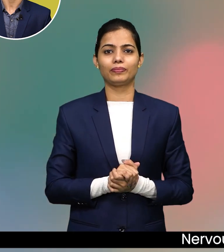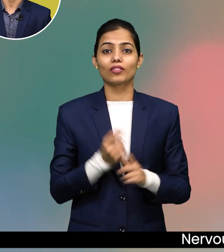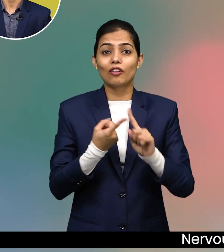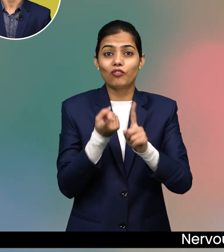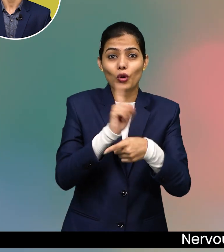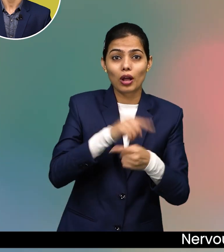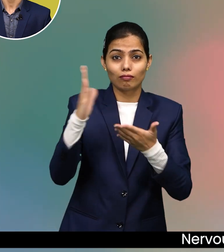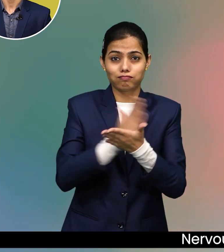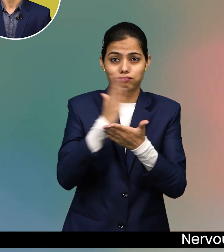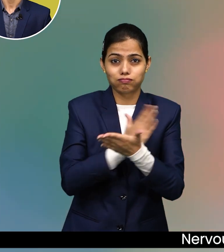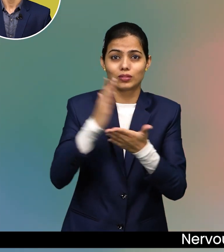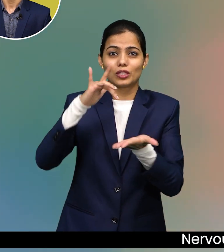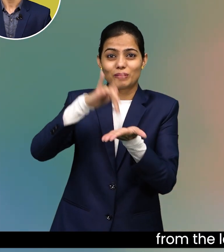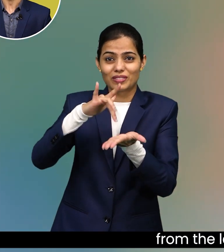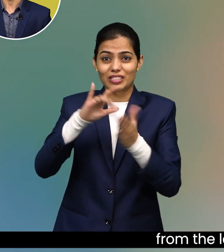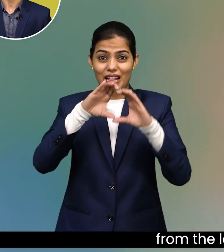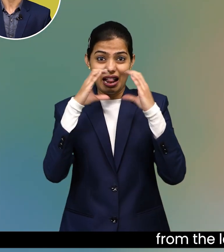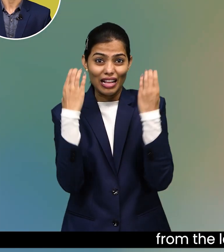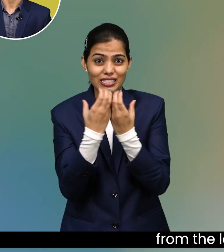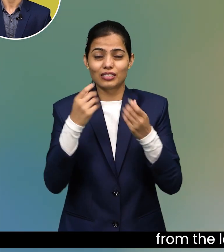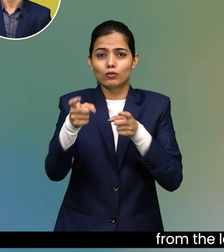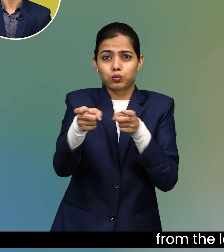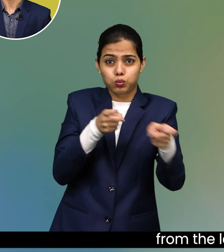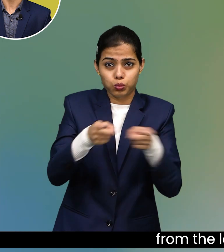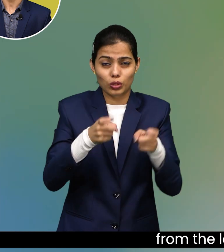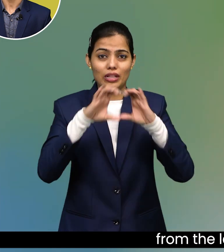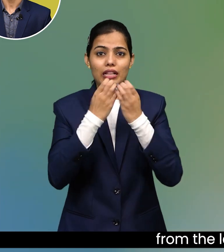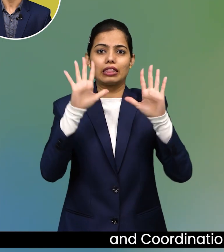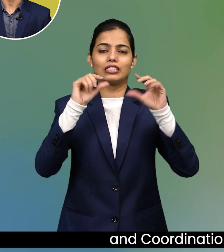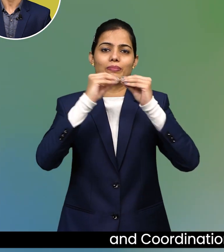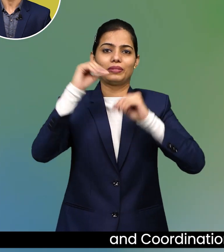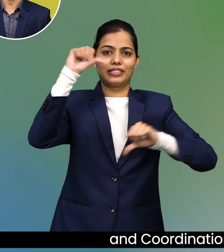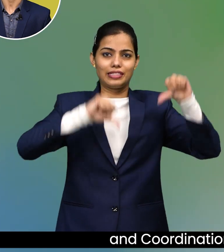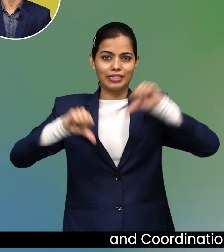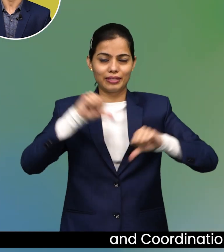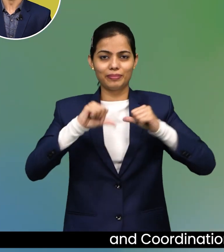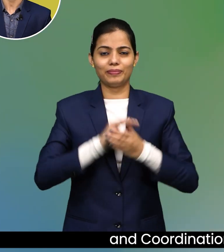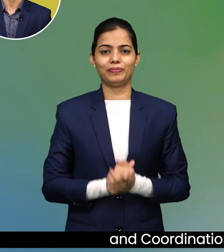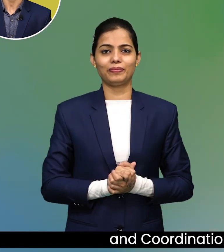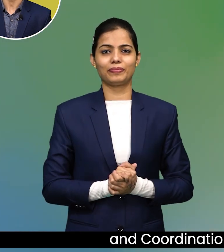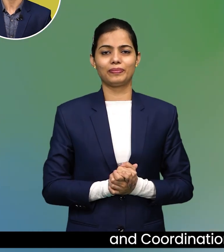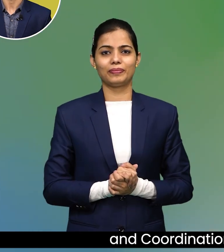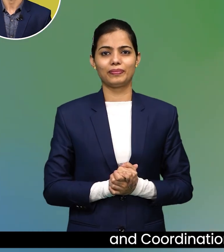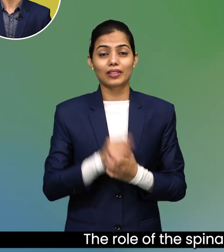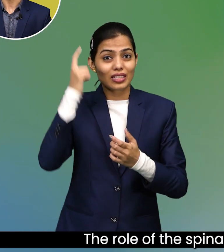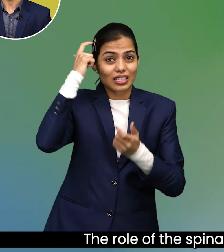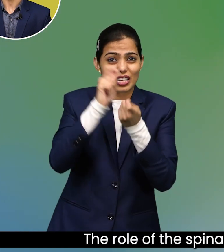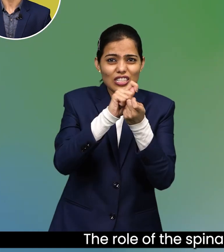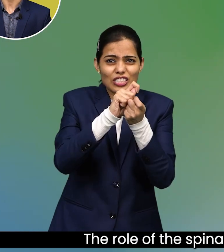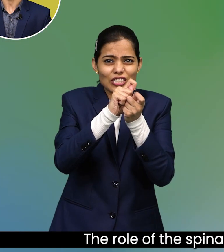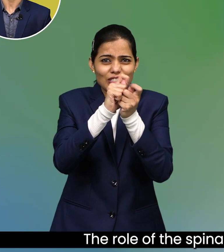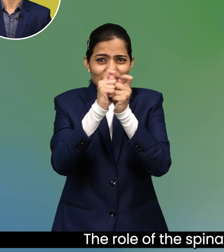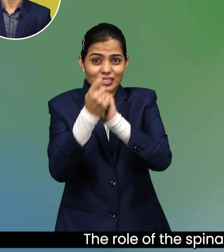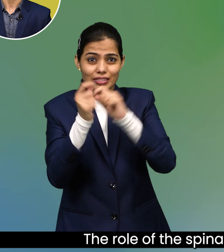nervous system from the lesson Control and Coordination of Class 10 Biology. The role